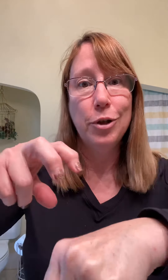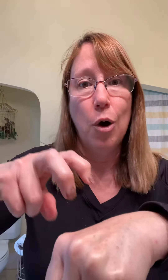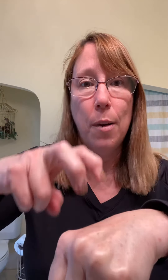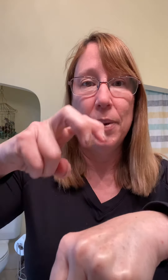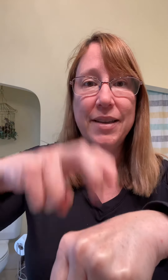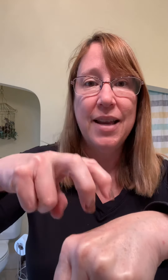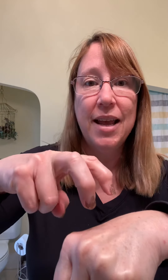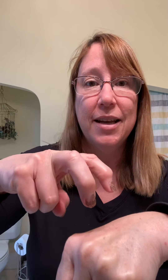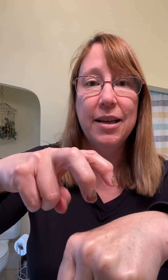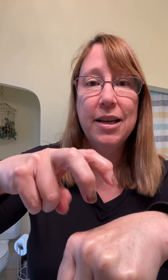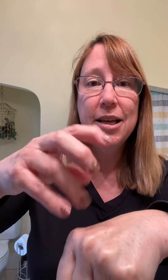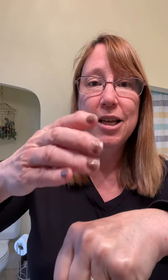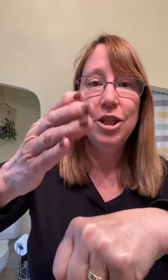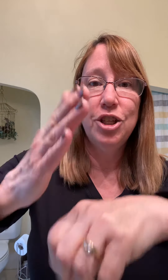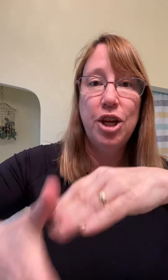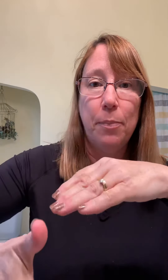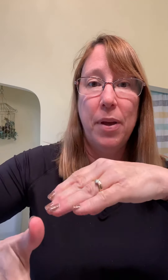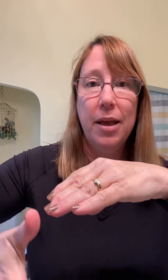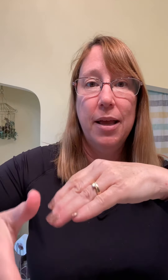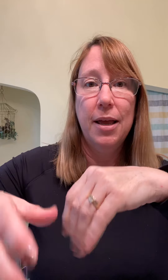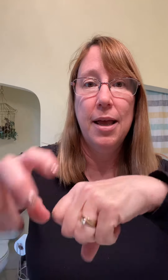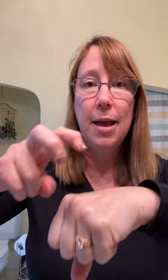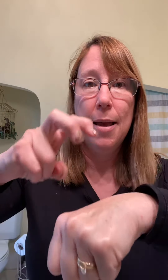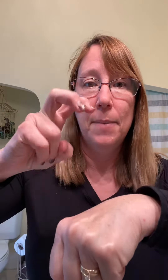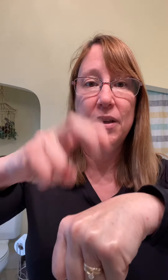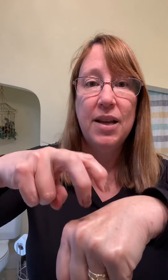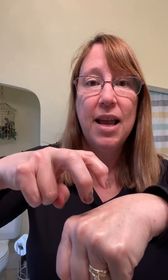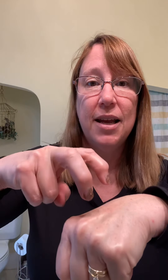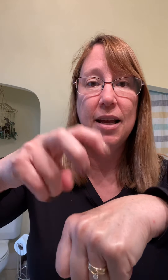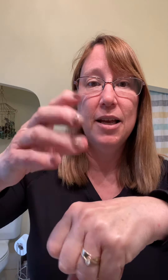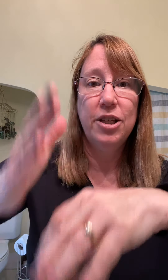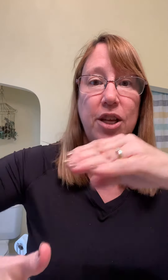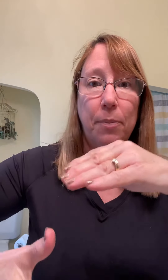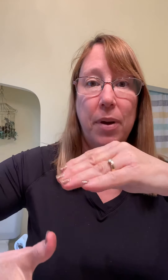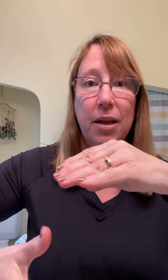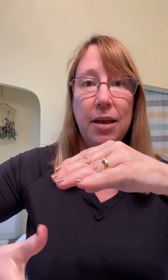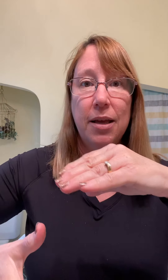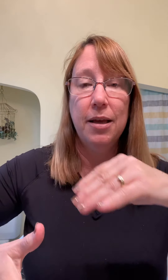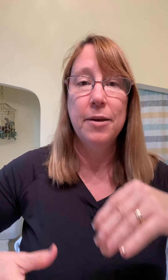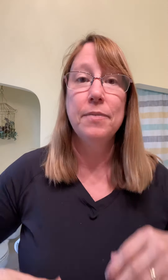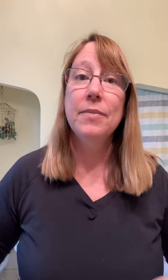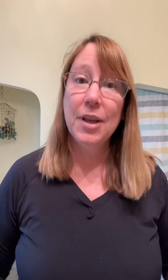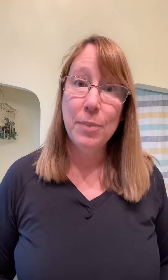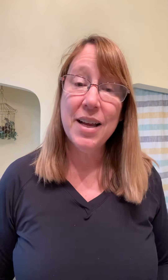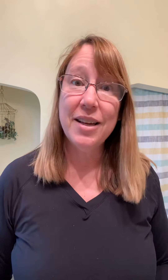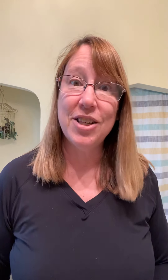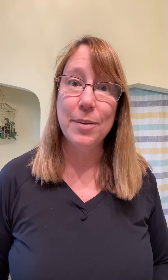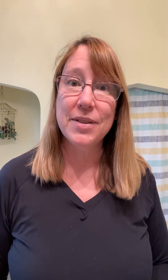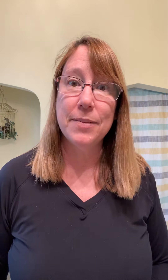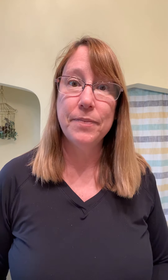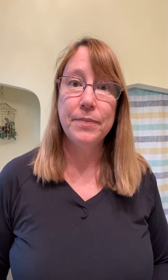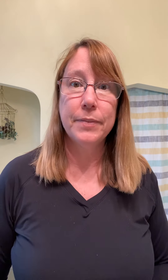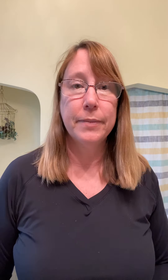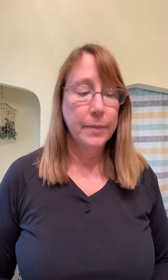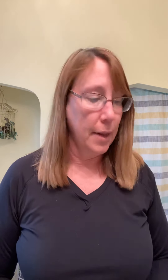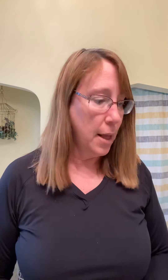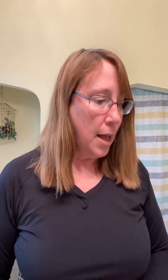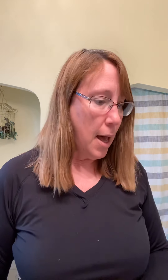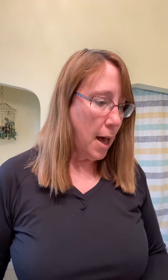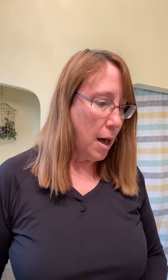a potato chip. Potato chip. Potato chips. How